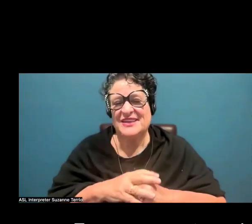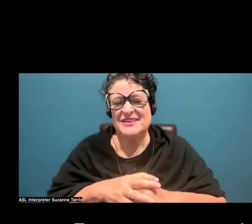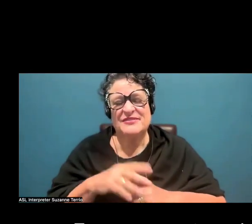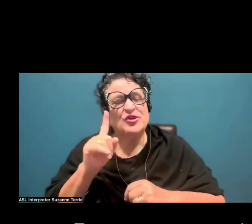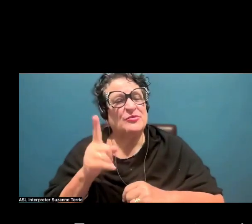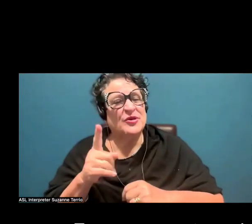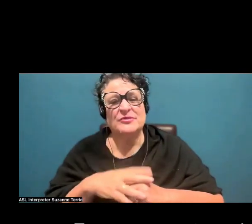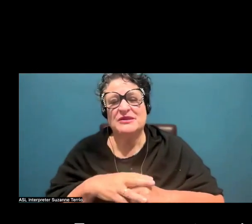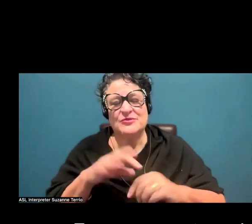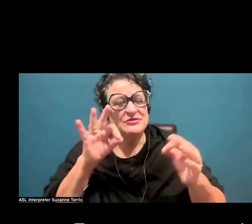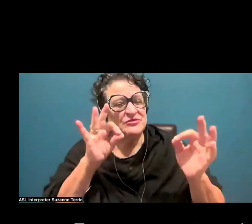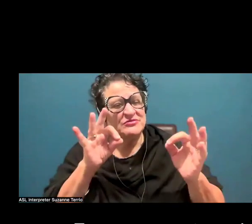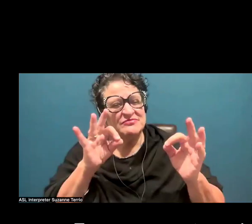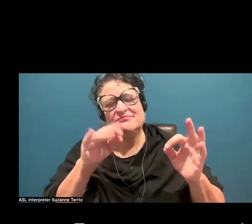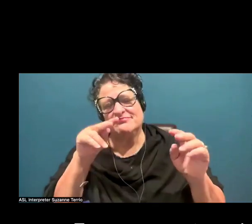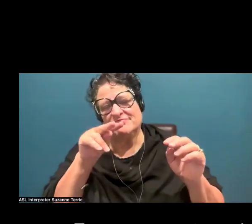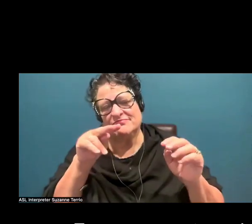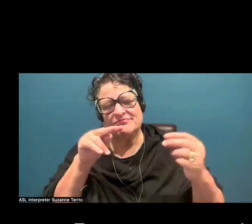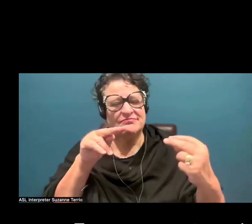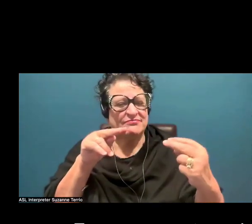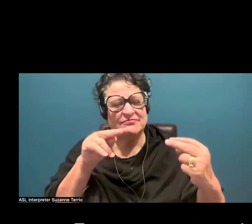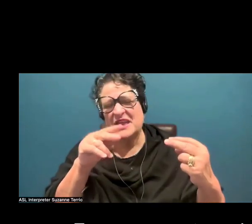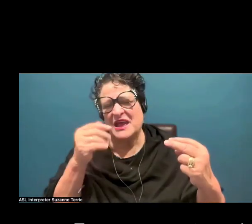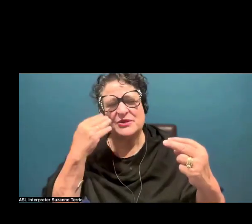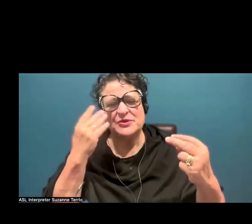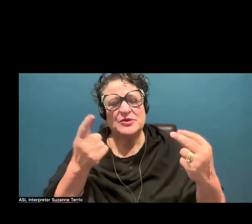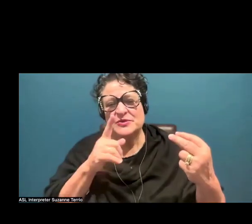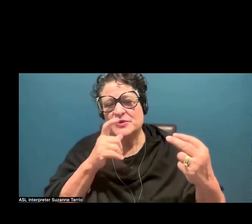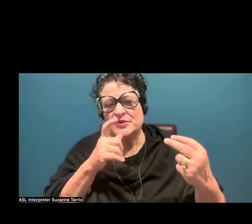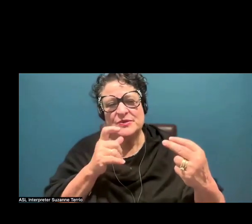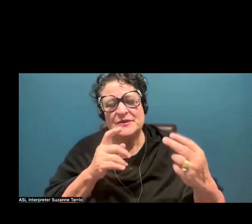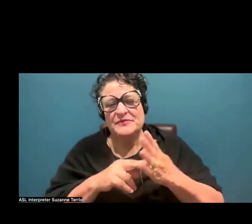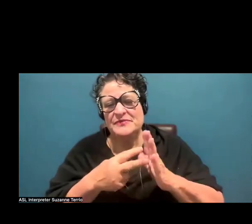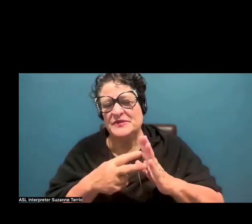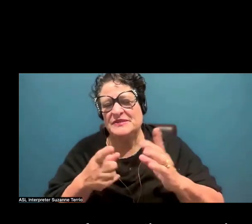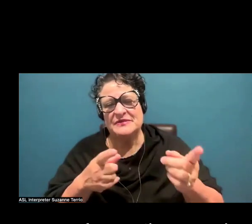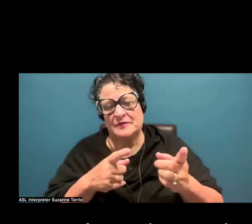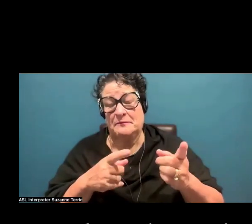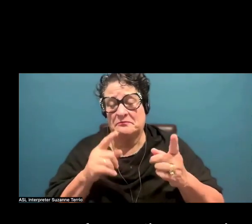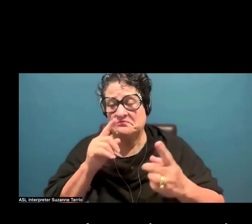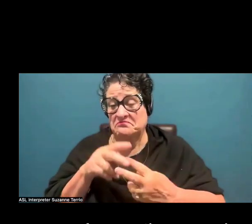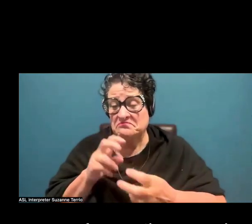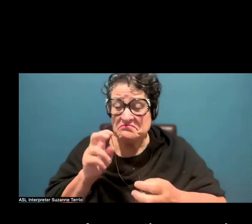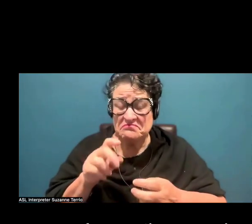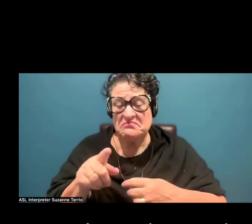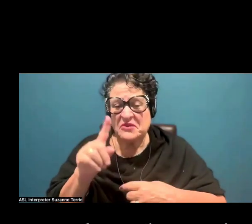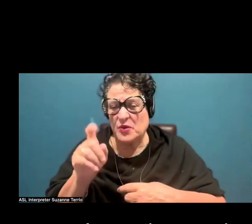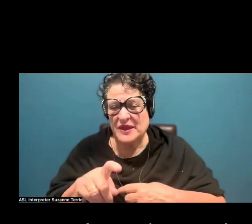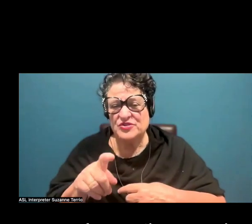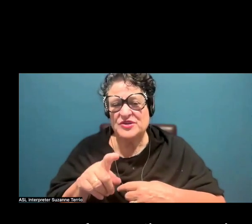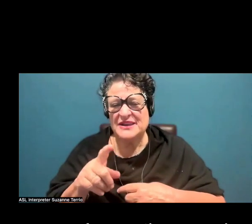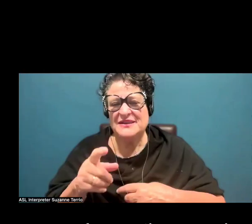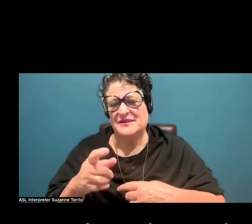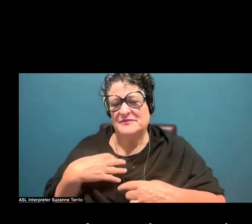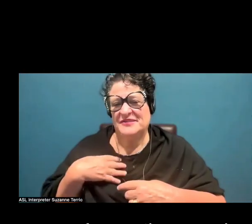moment, we lock eyes, and I know neither of us is sure exactly who I mean. Her mouth opens, a question maybe taking shape, but a